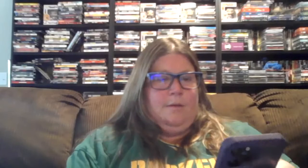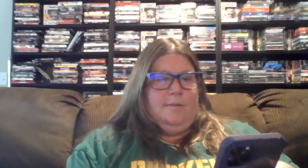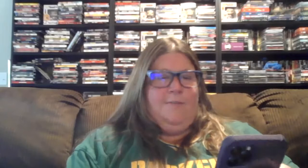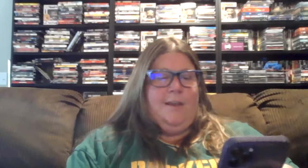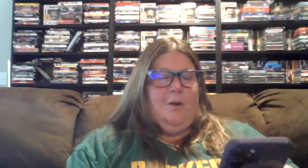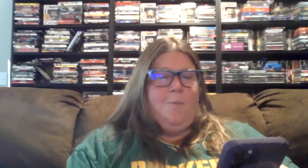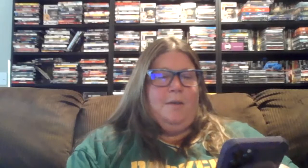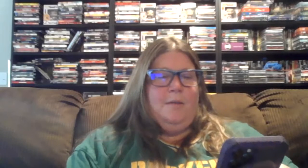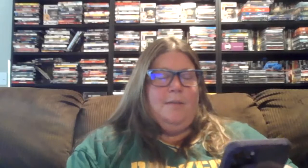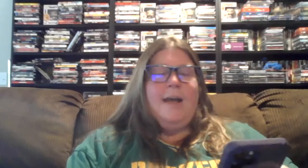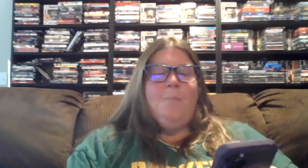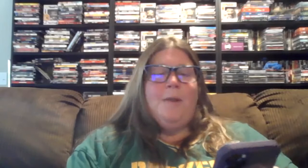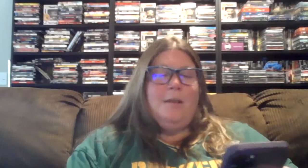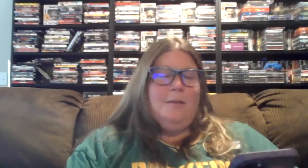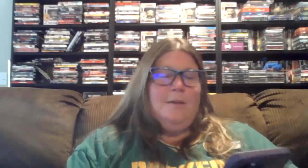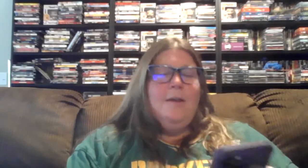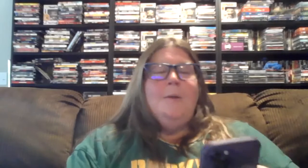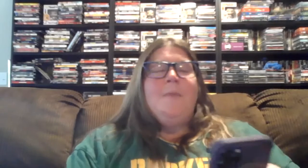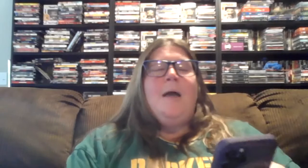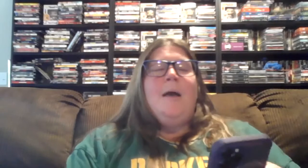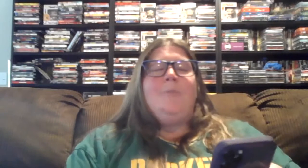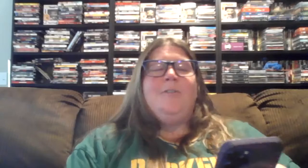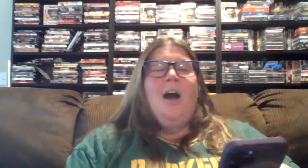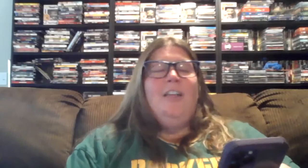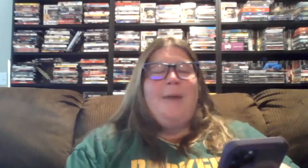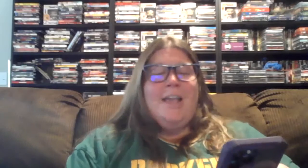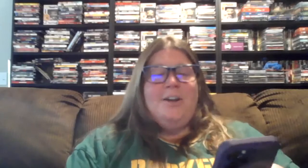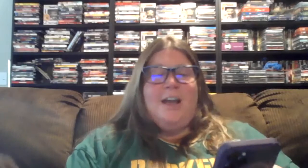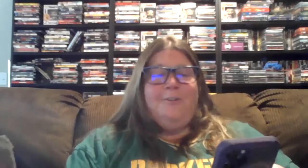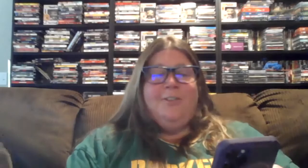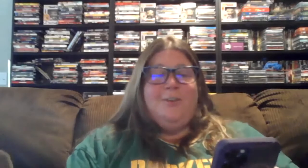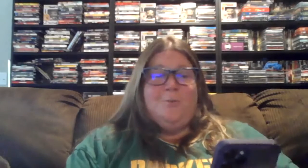See if he can open. He's not opening. I'm using all of my internet for the Zoom.